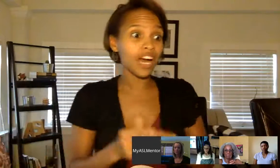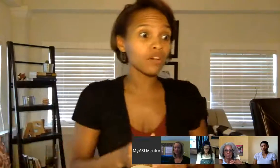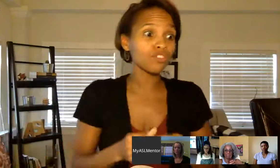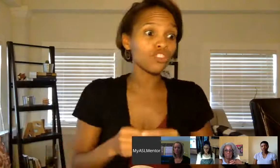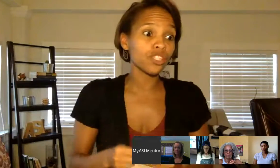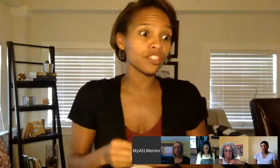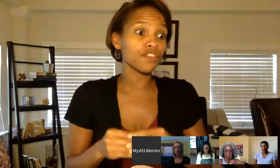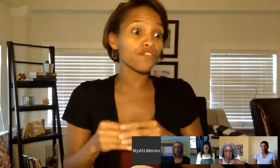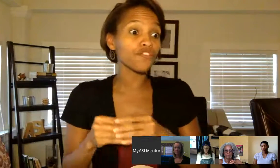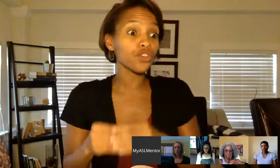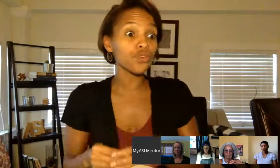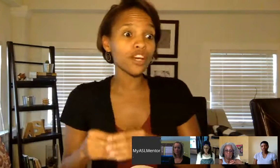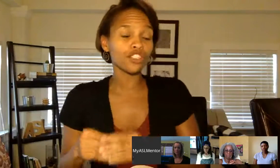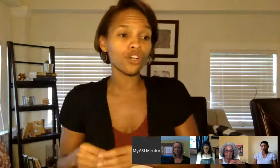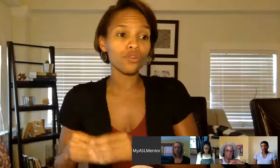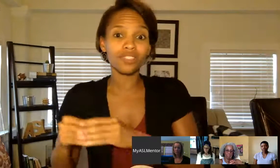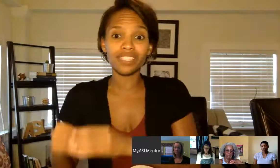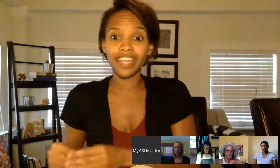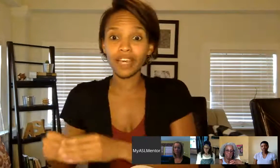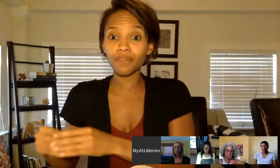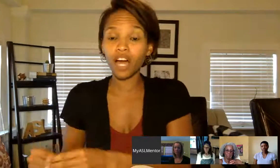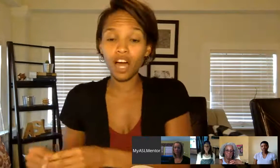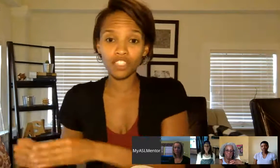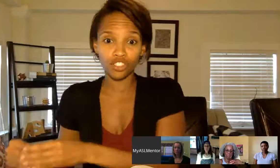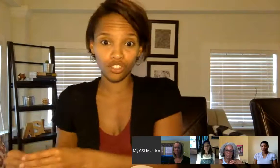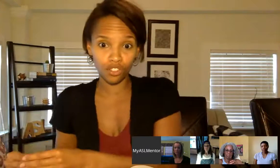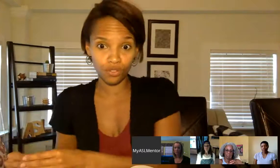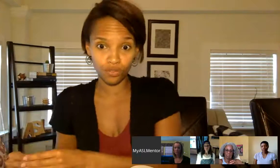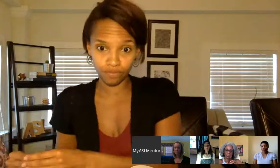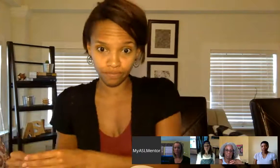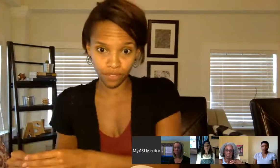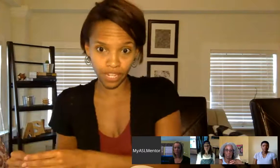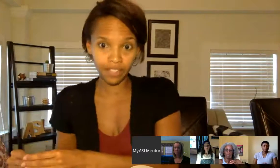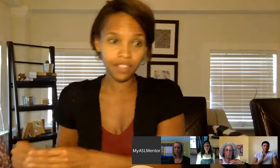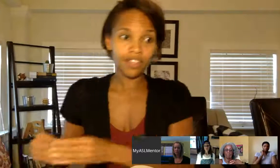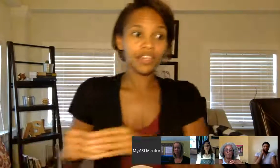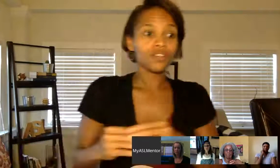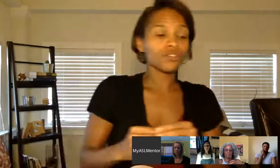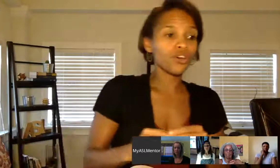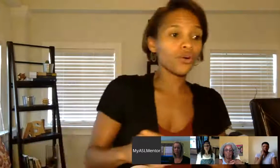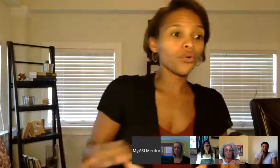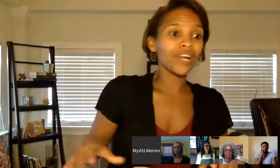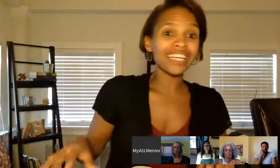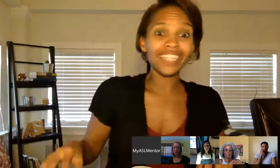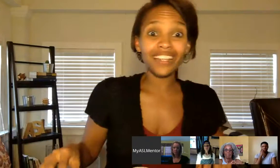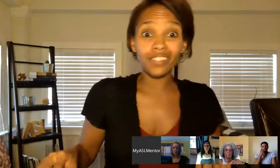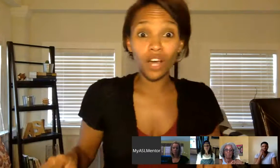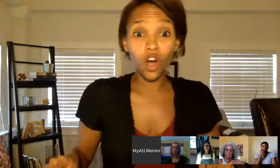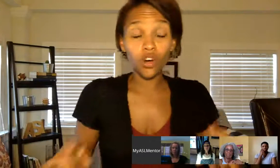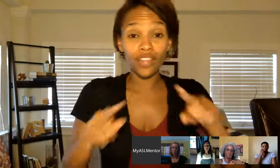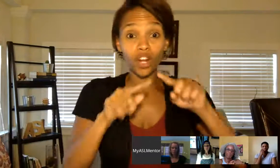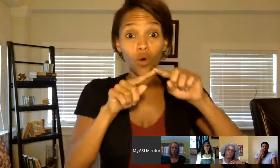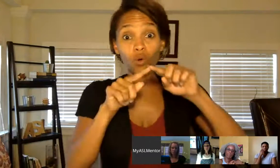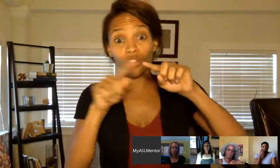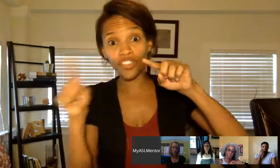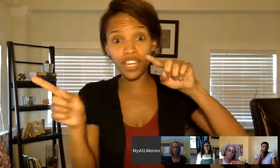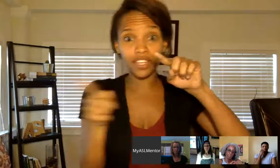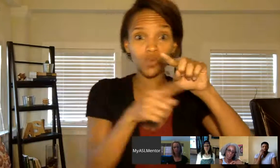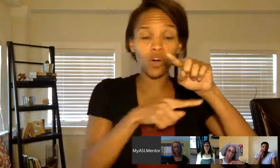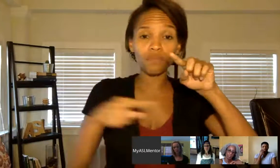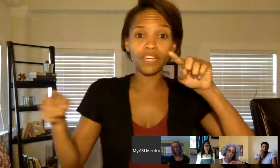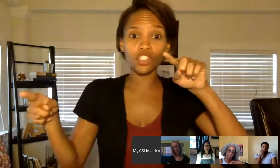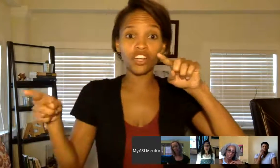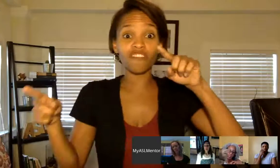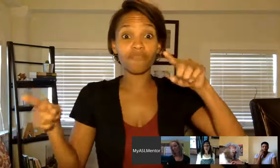is down to just the few that chose the same college as you. Okay? So when I say this, that whole thing